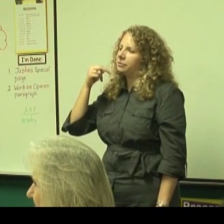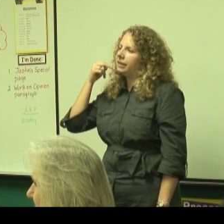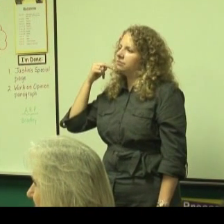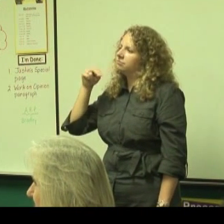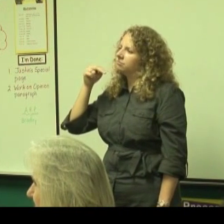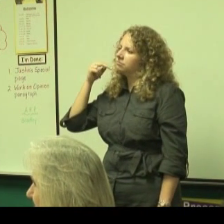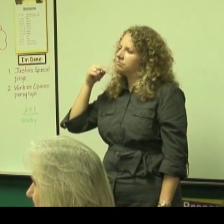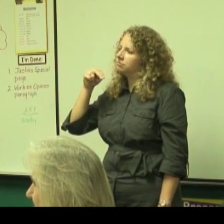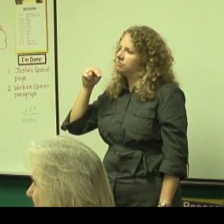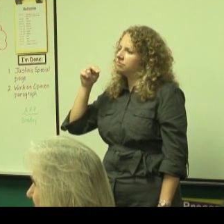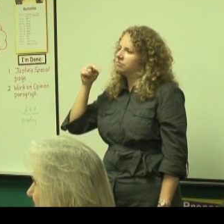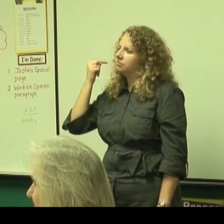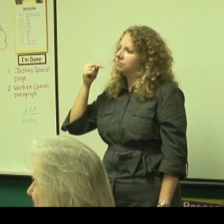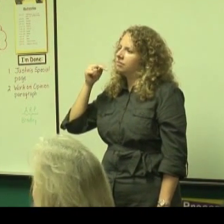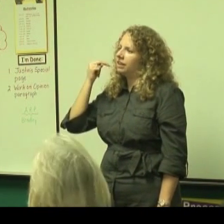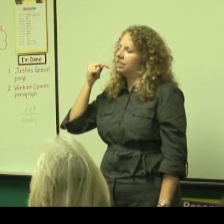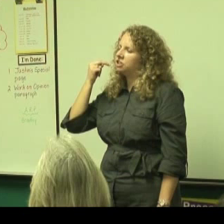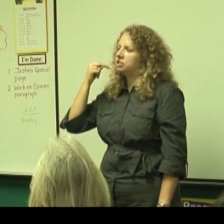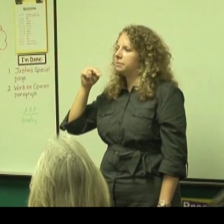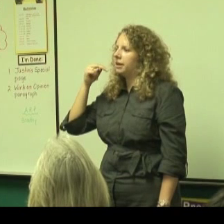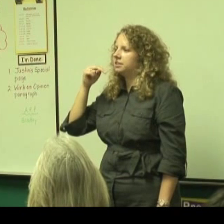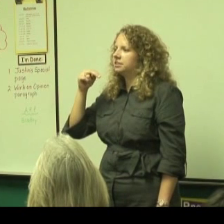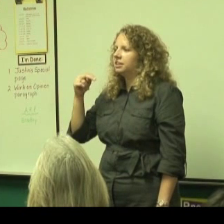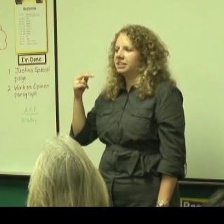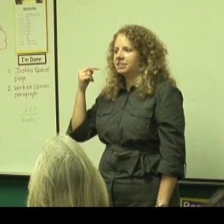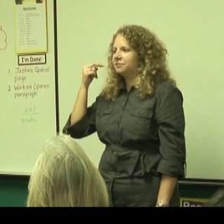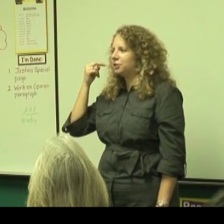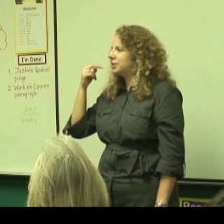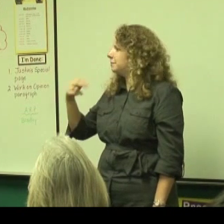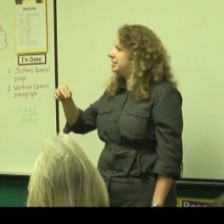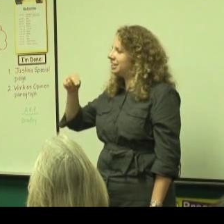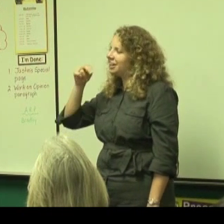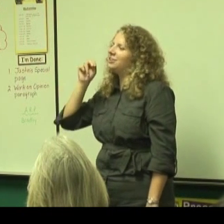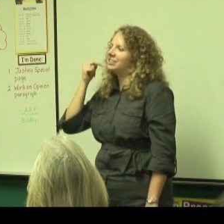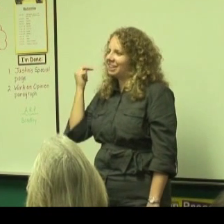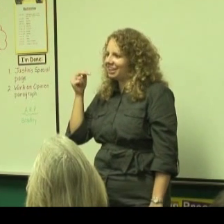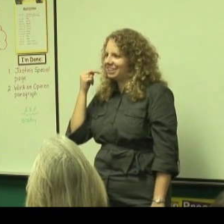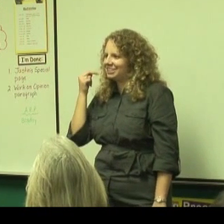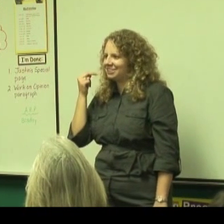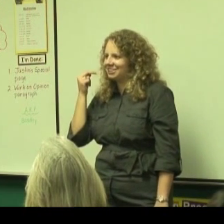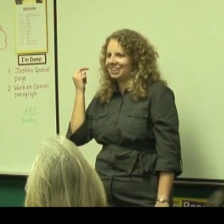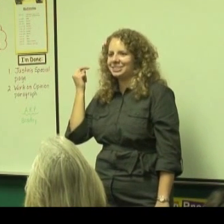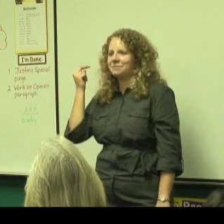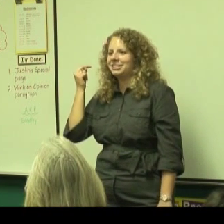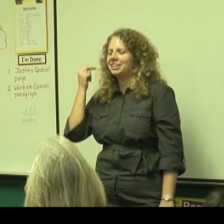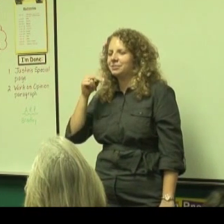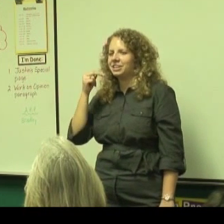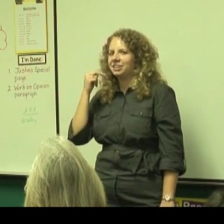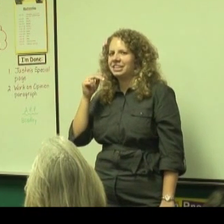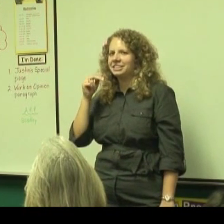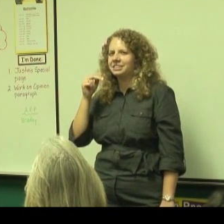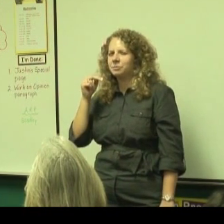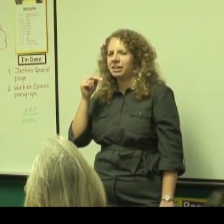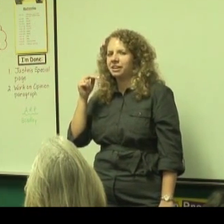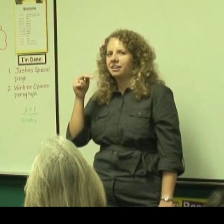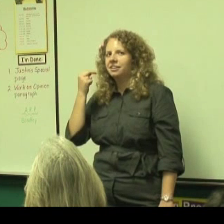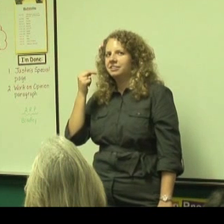way. I think it just depends. Because the first time I did it and I was like, yeah, niece. And then the next time I did it and I was like, niece. Wait,